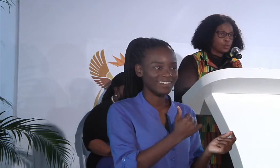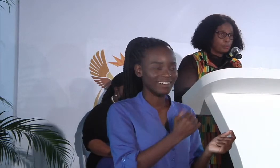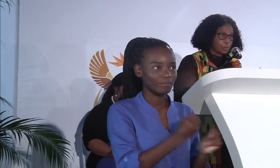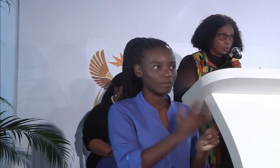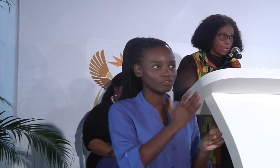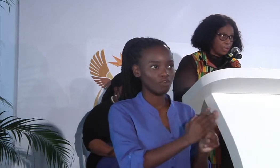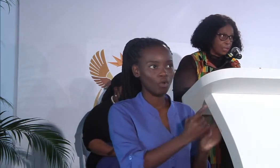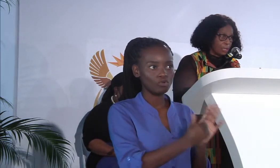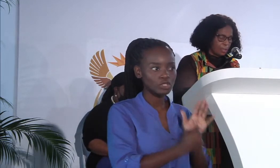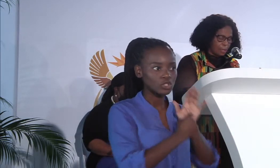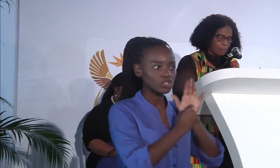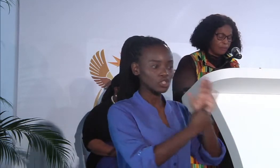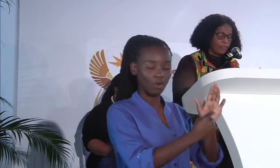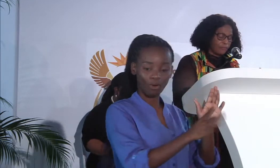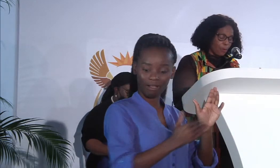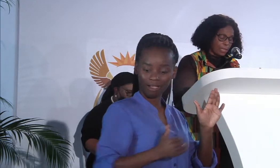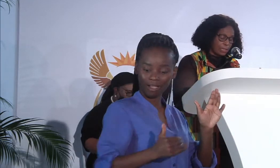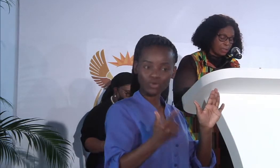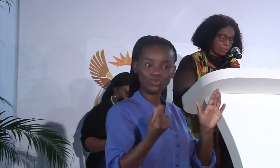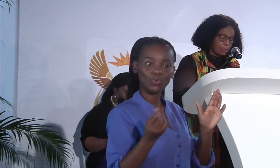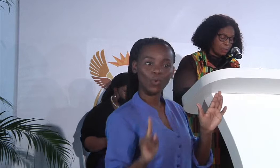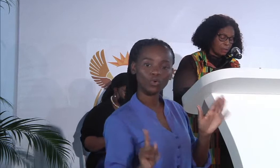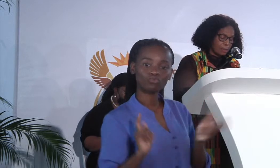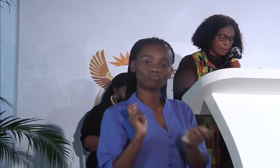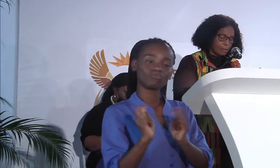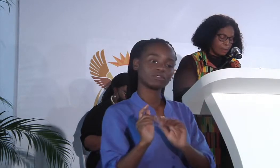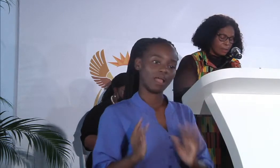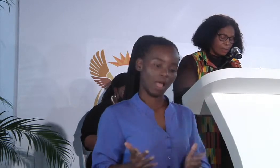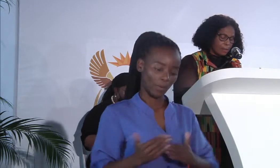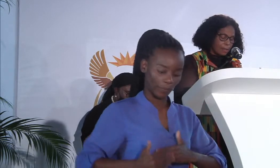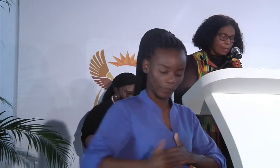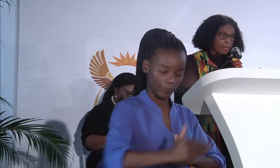should be doing moving forward.